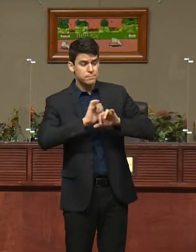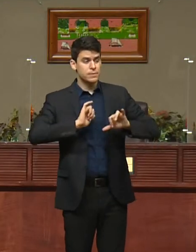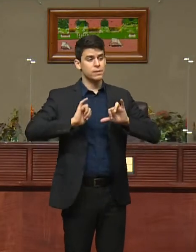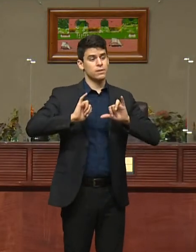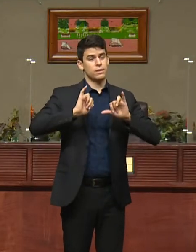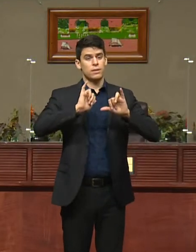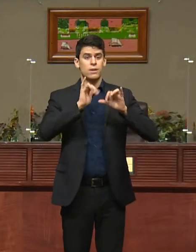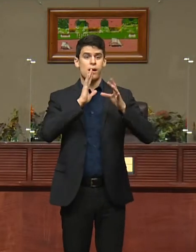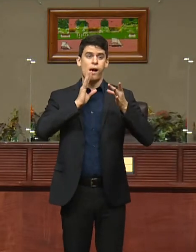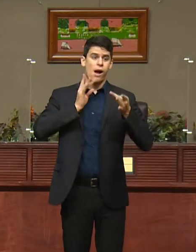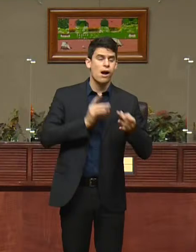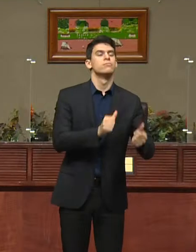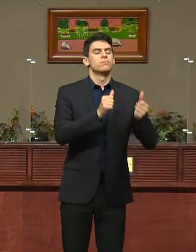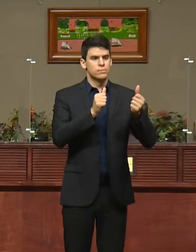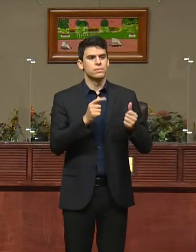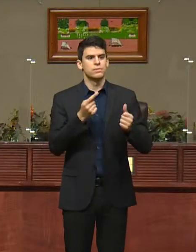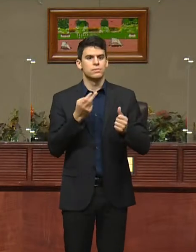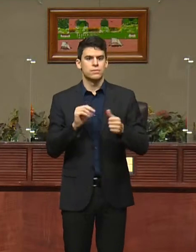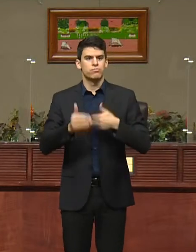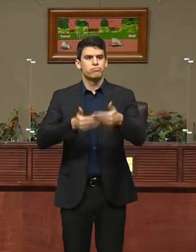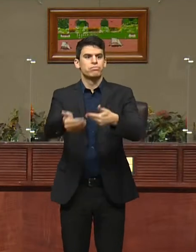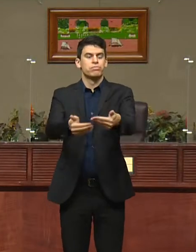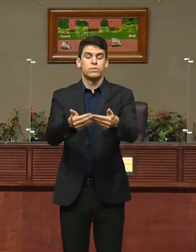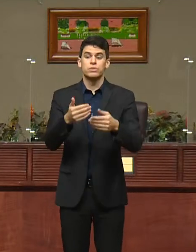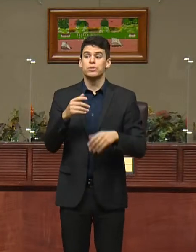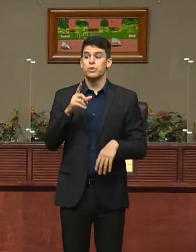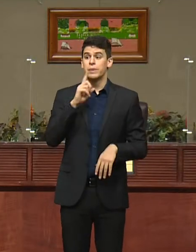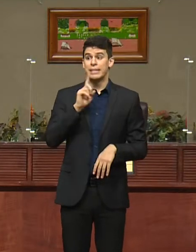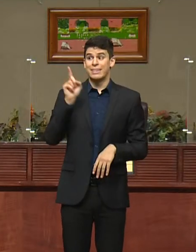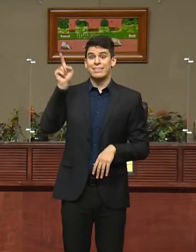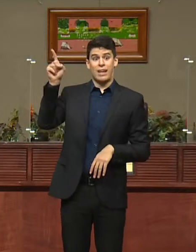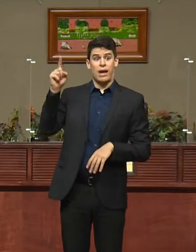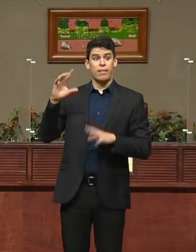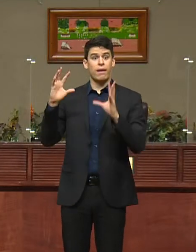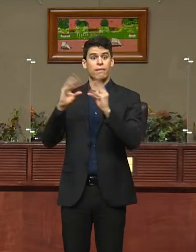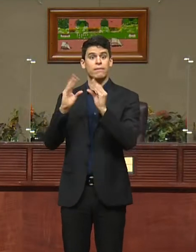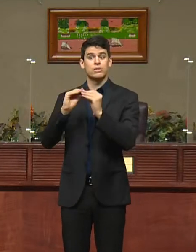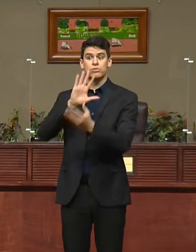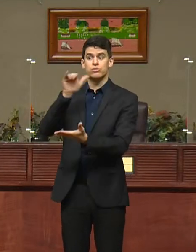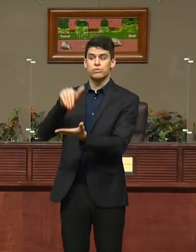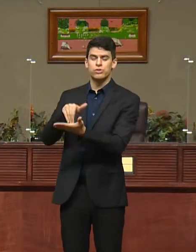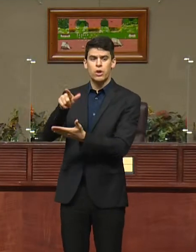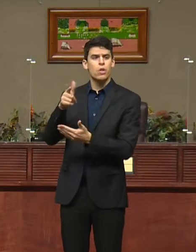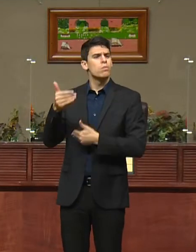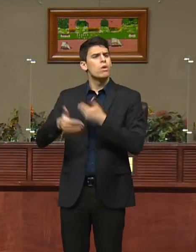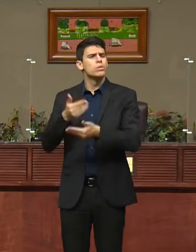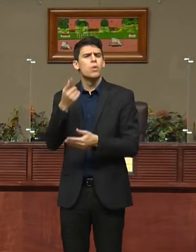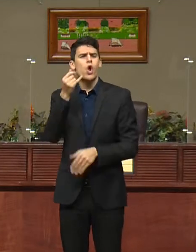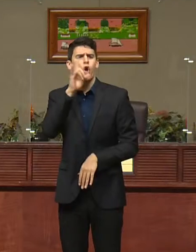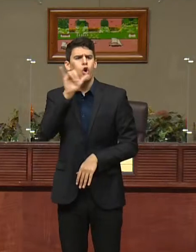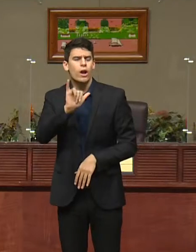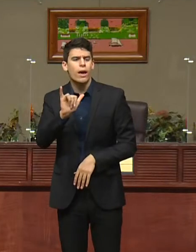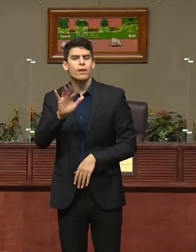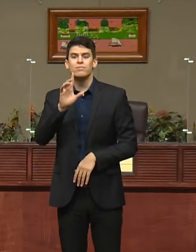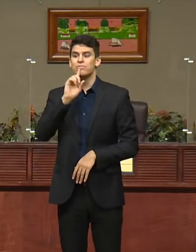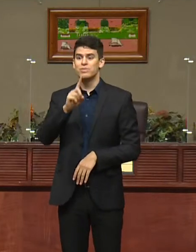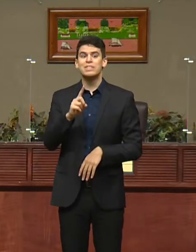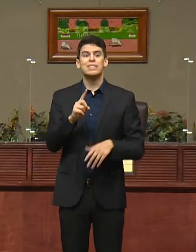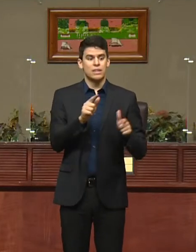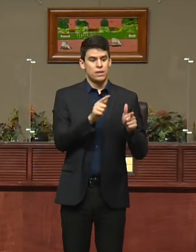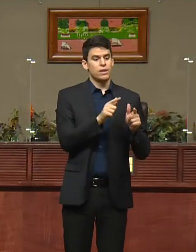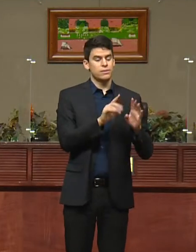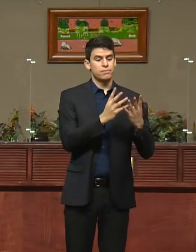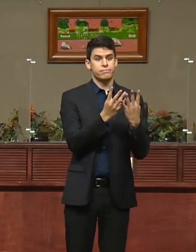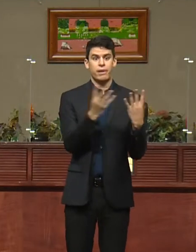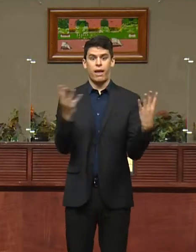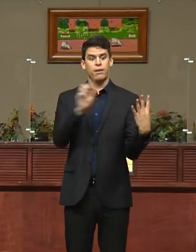to do. The process that we have set up at the convention center is basically an assembly line kind of concept.